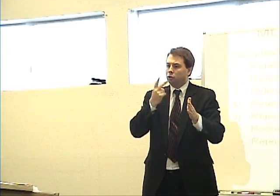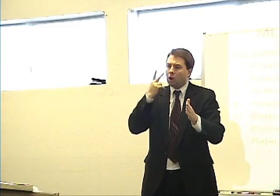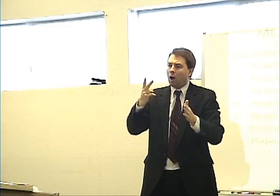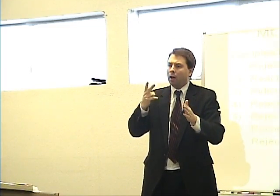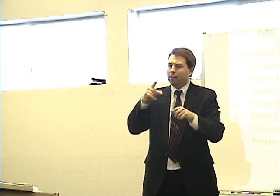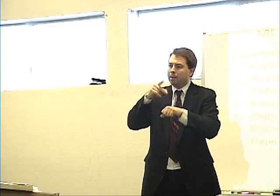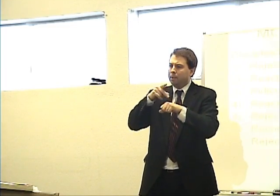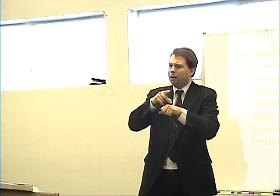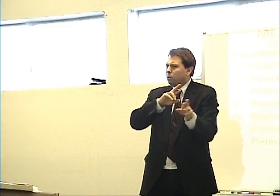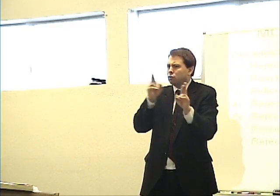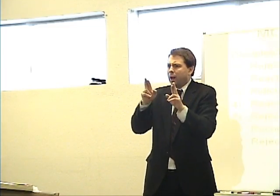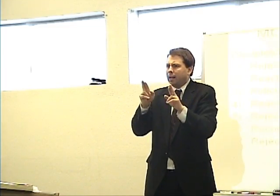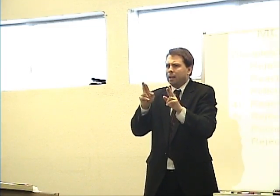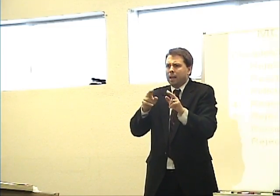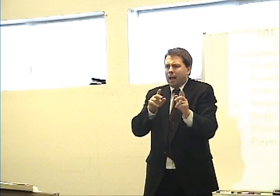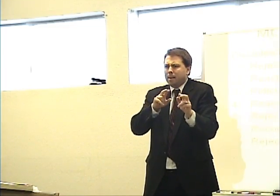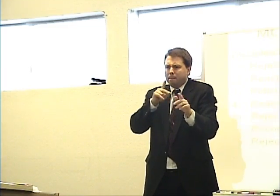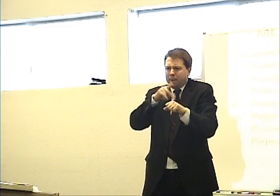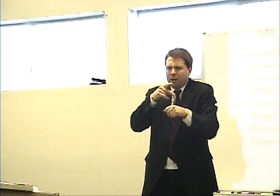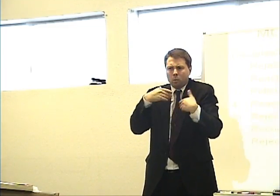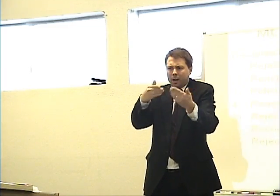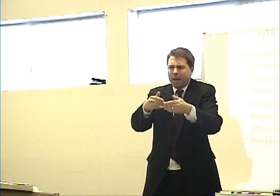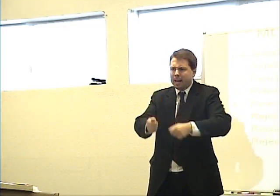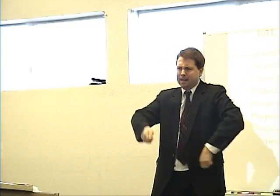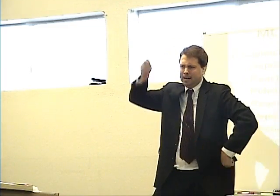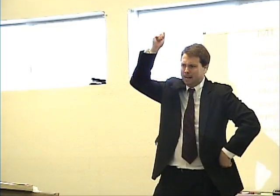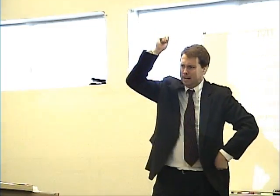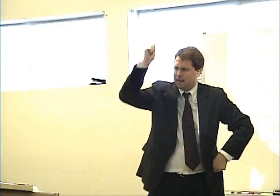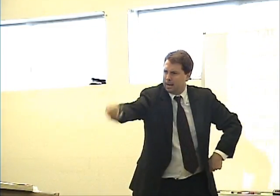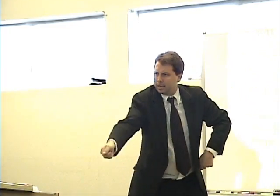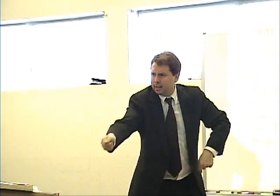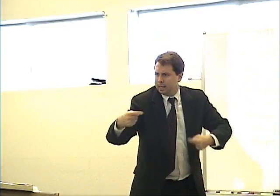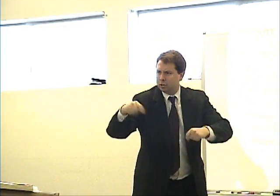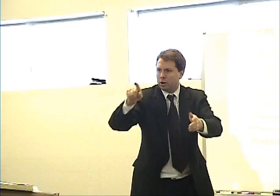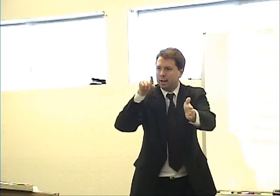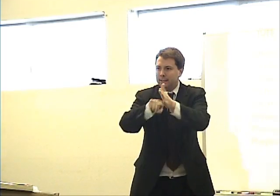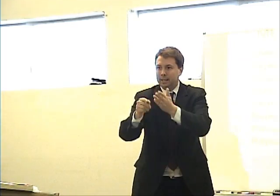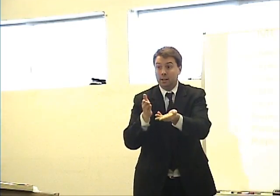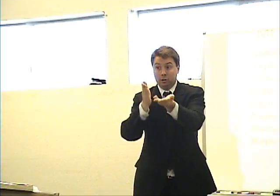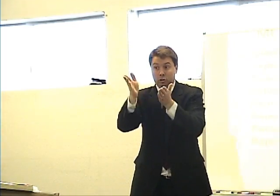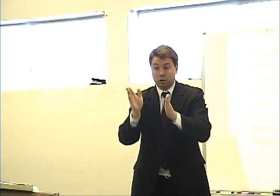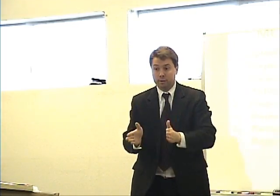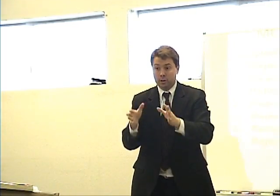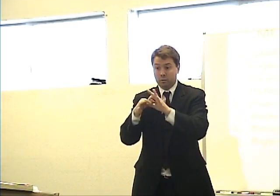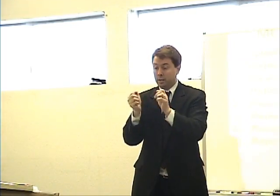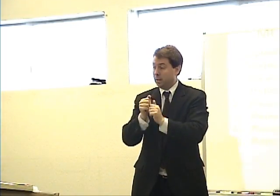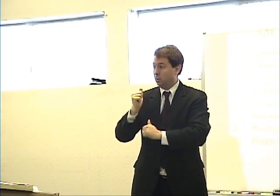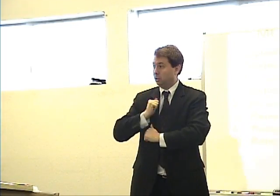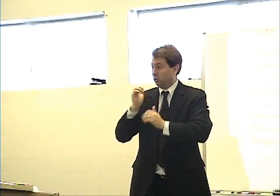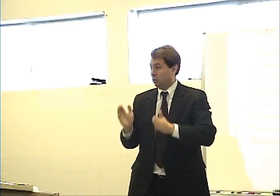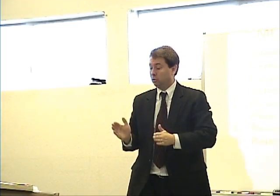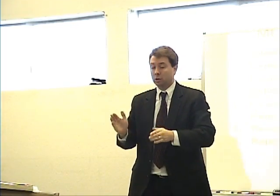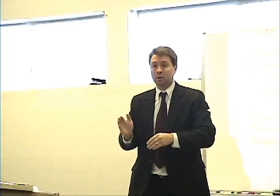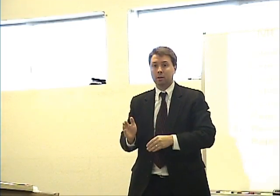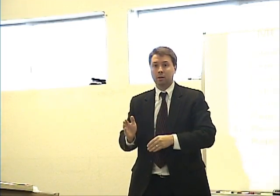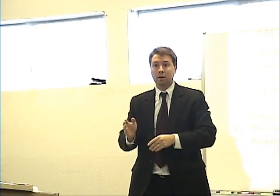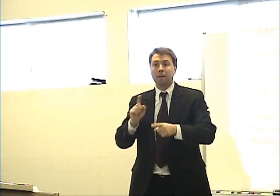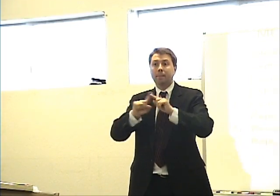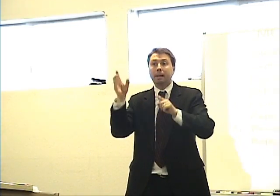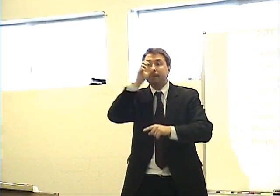saw that Peter was ready. And Peter went ahead and he tried to kill a servant related with a soldier, but he